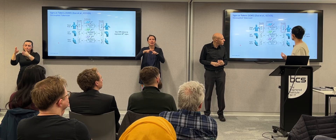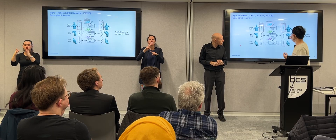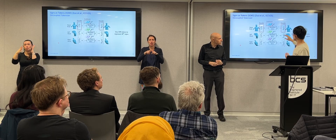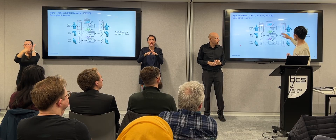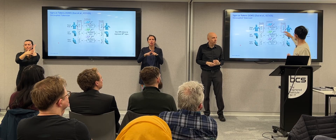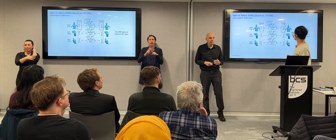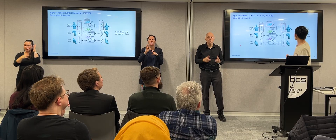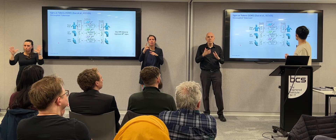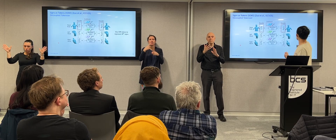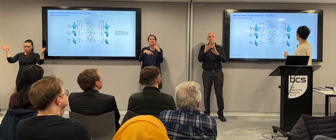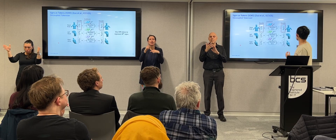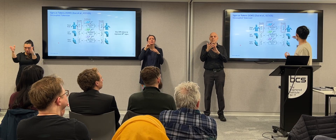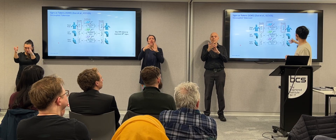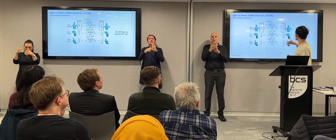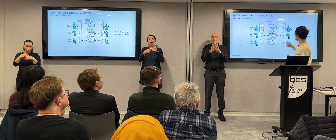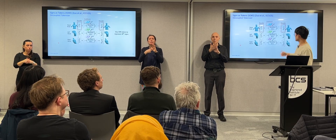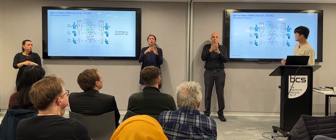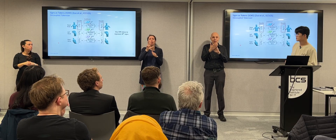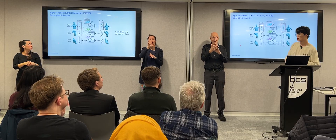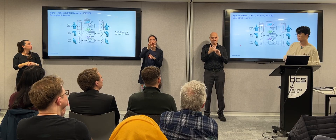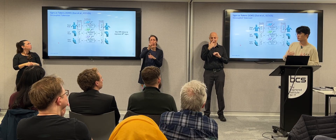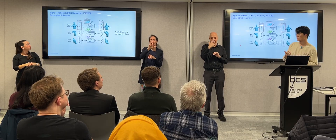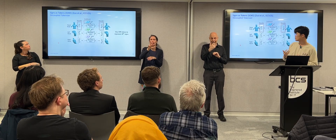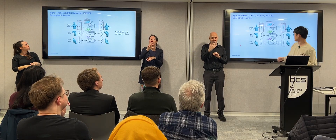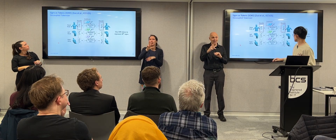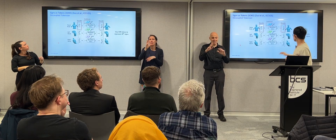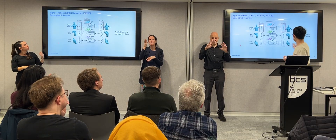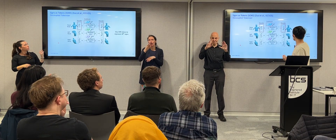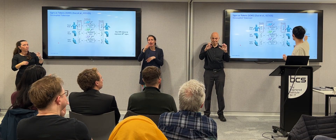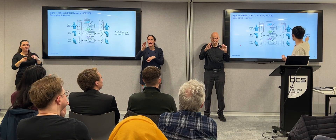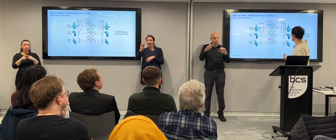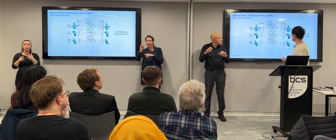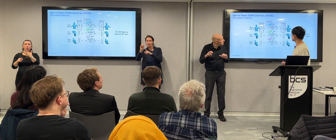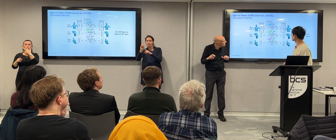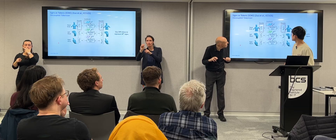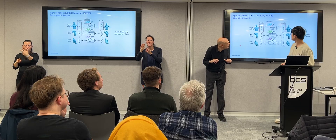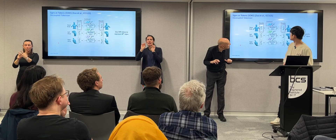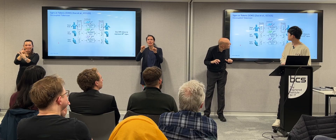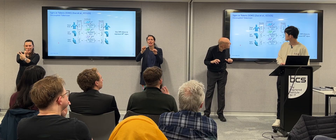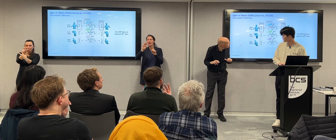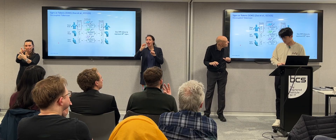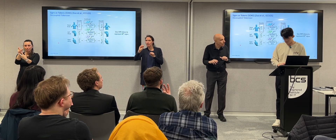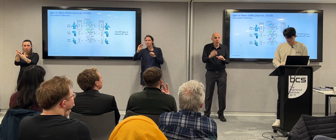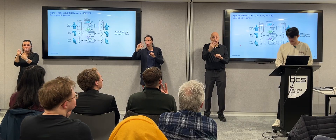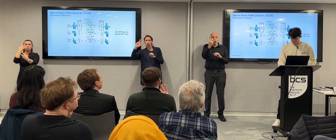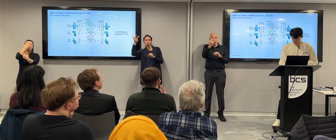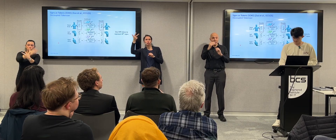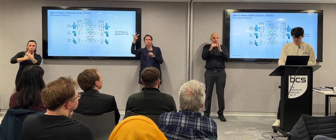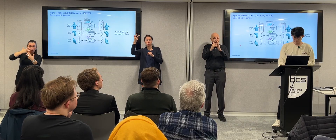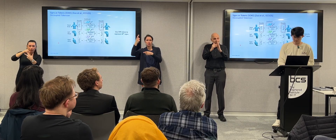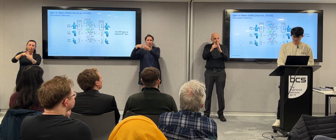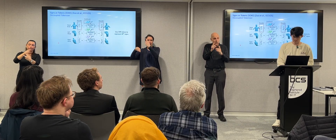for example, we can use 3 by M tokens to represent M cube signs.